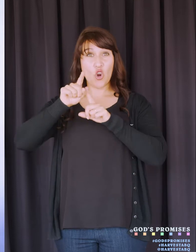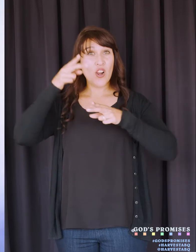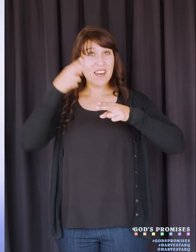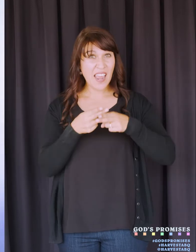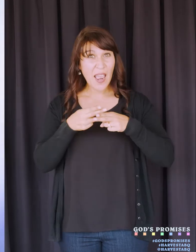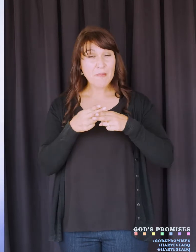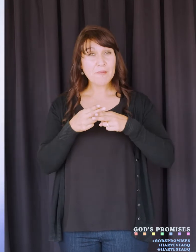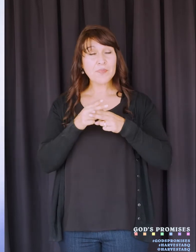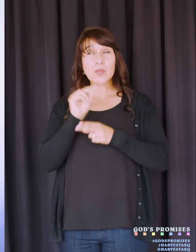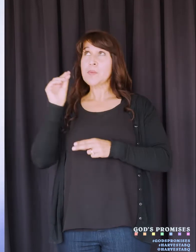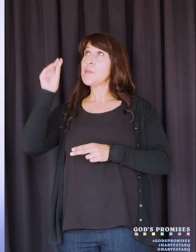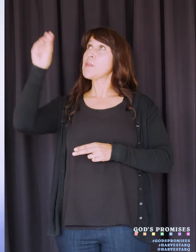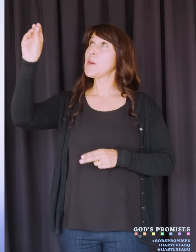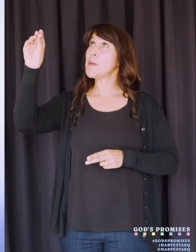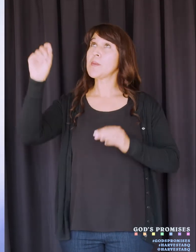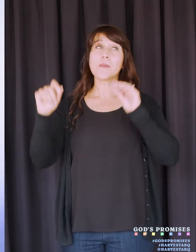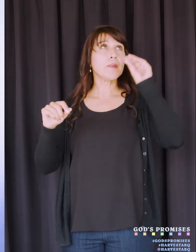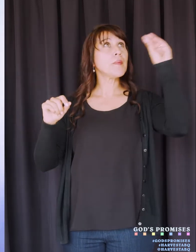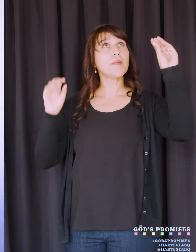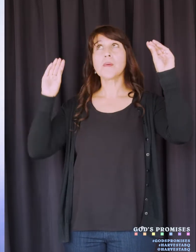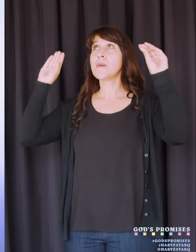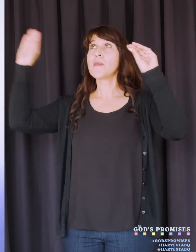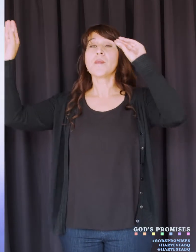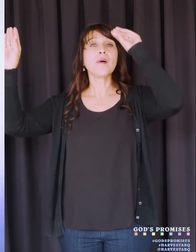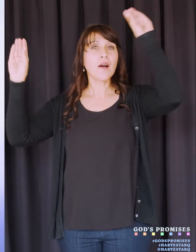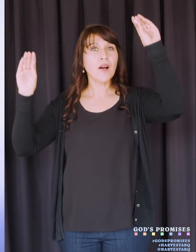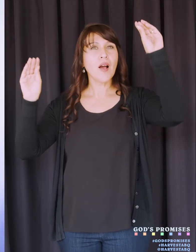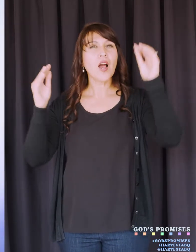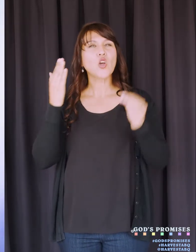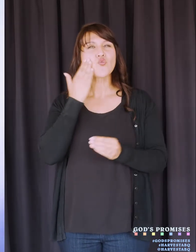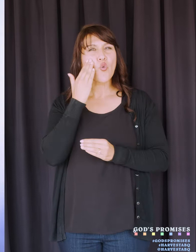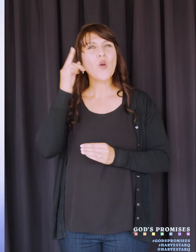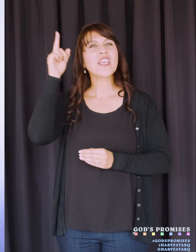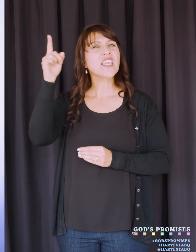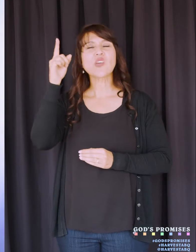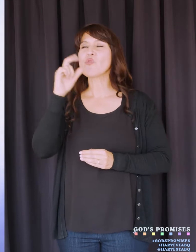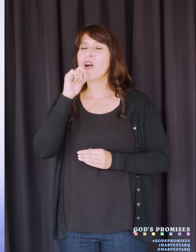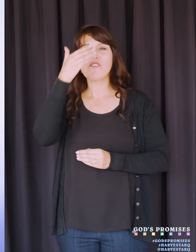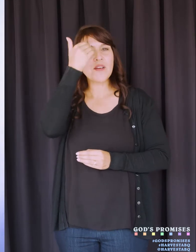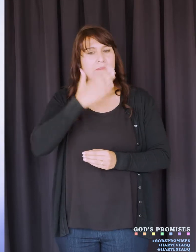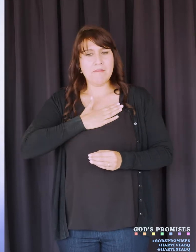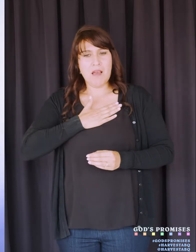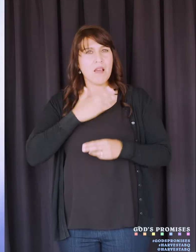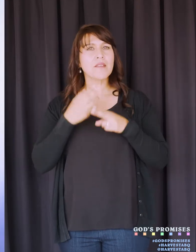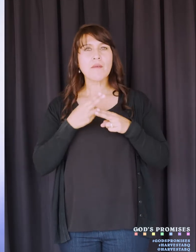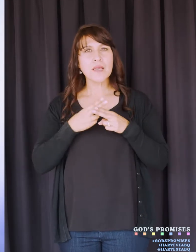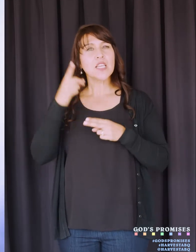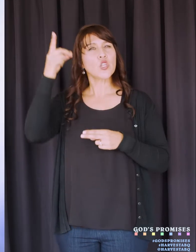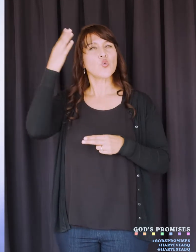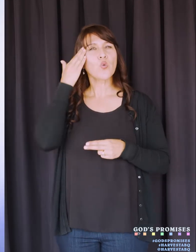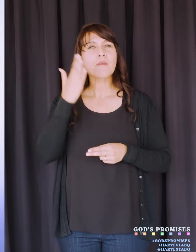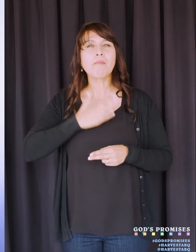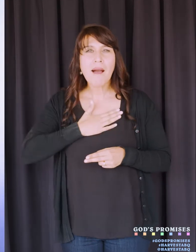them in their place in space, here's what I know. He'll never forget my name. He knows my name. He knows